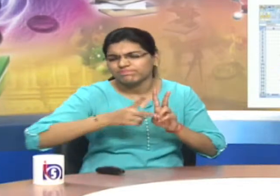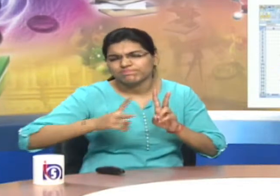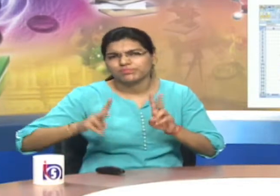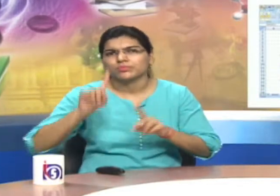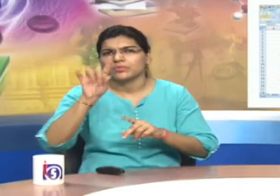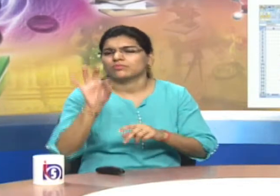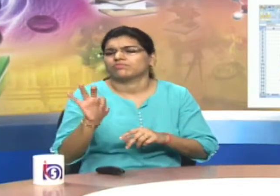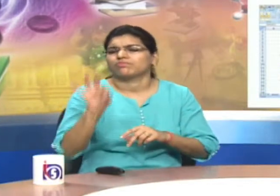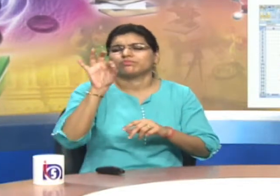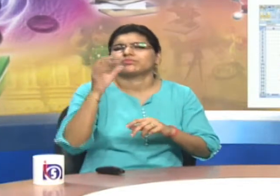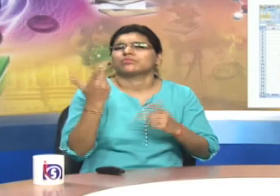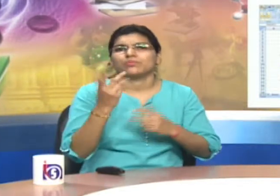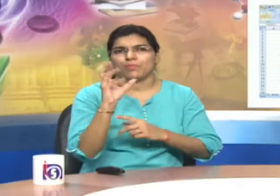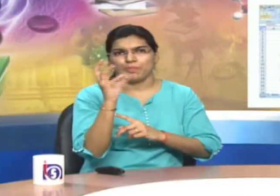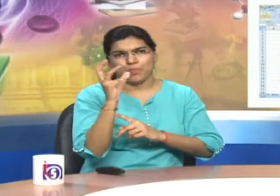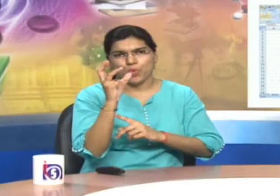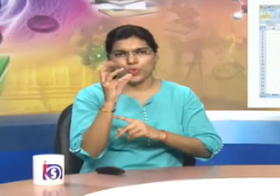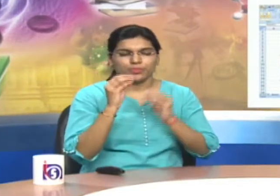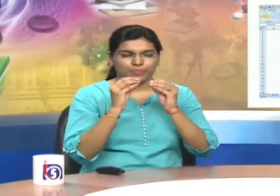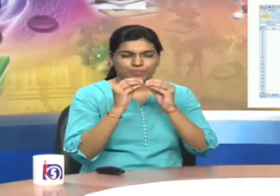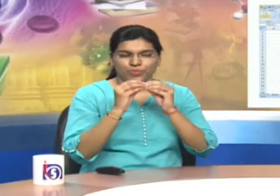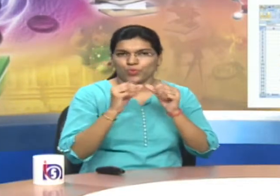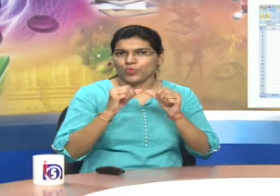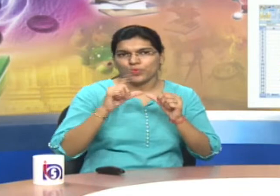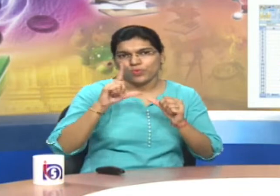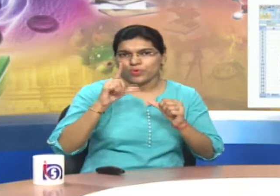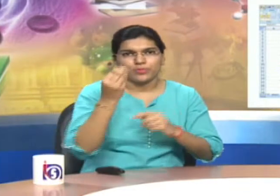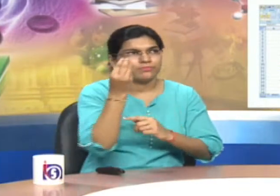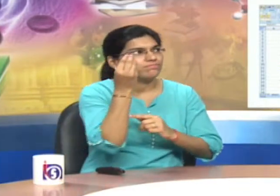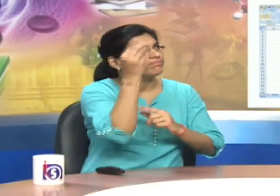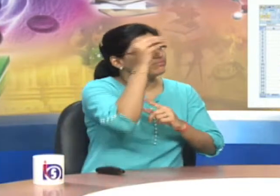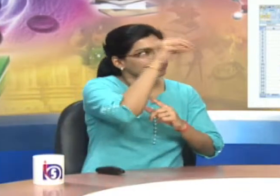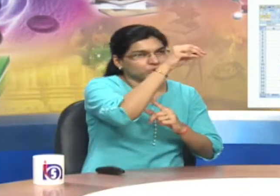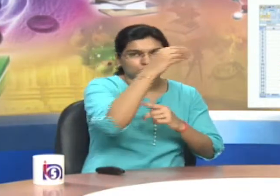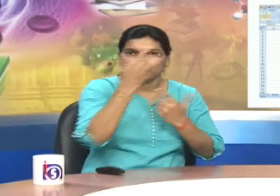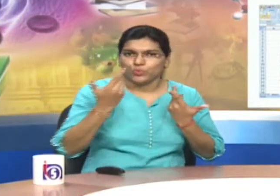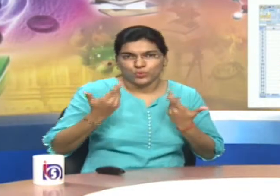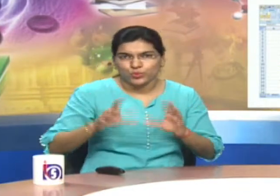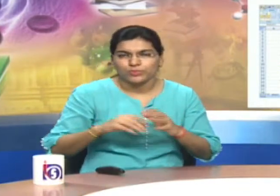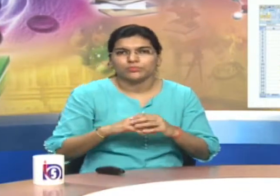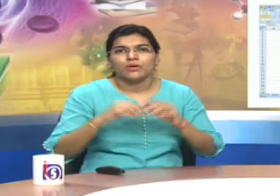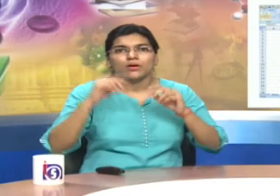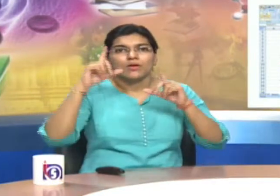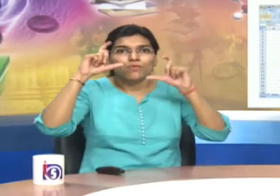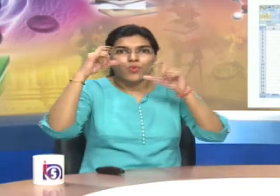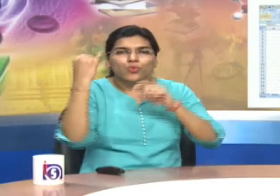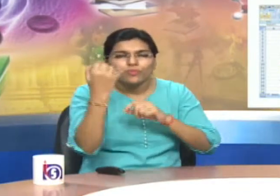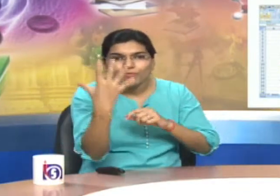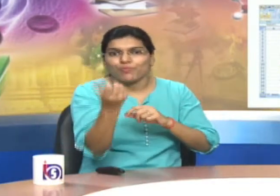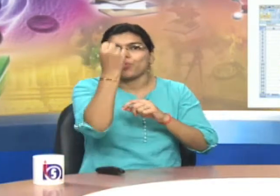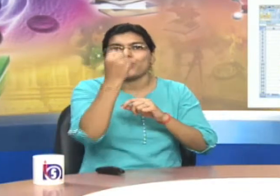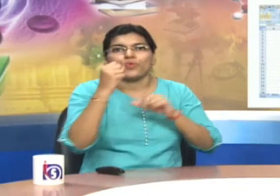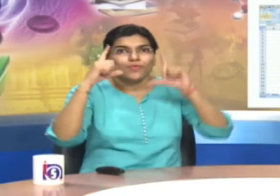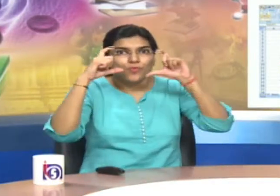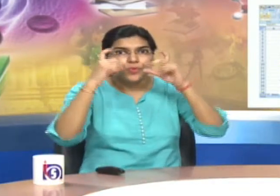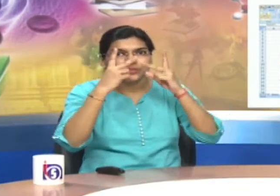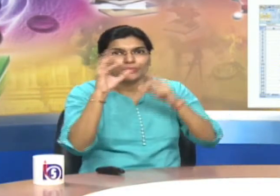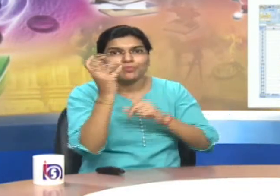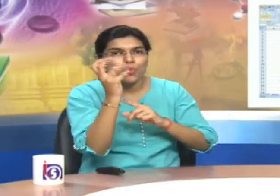bottle, any shape you choose. Suppose we write ball there and you want to